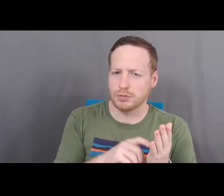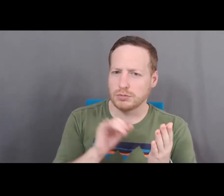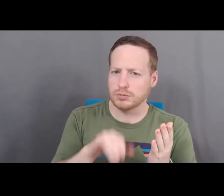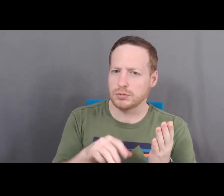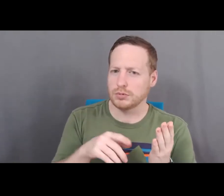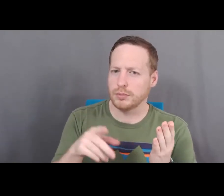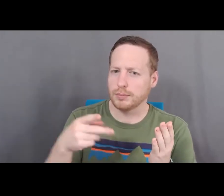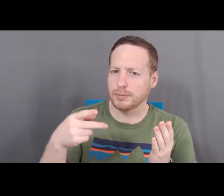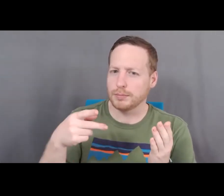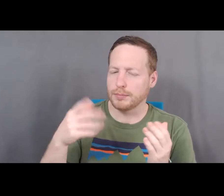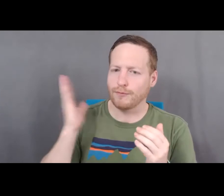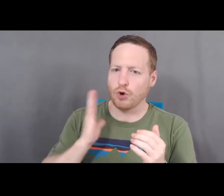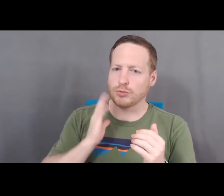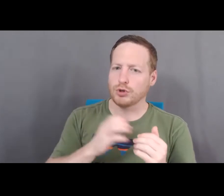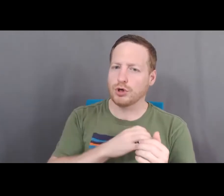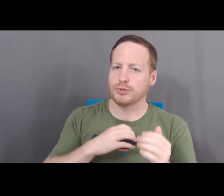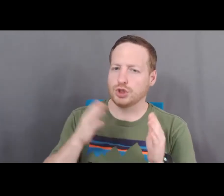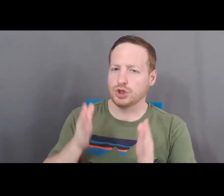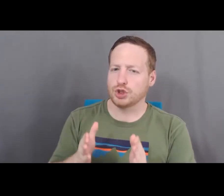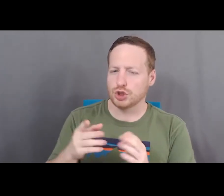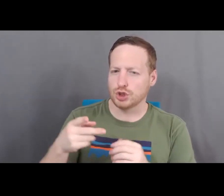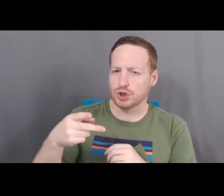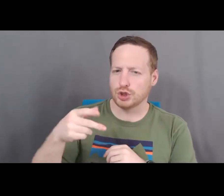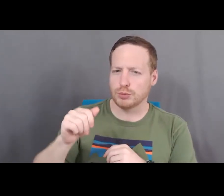each commissioner to talk about,